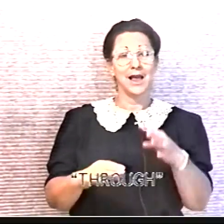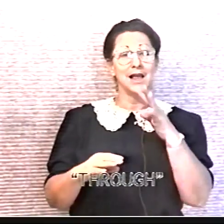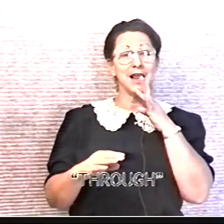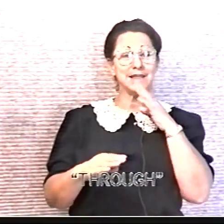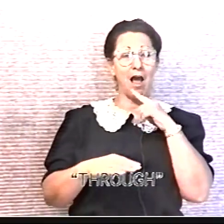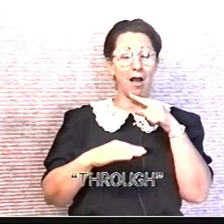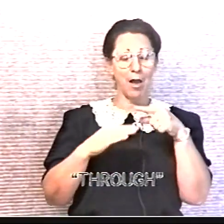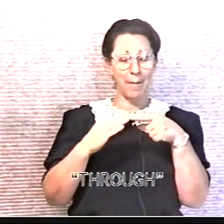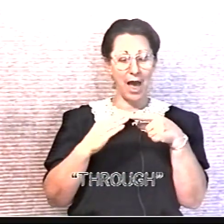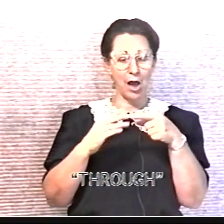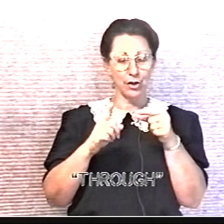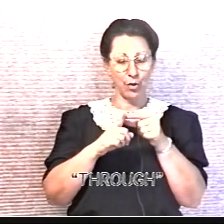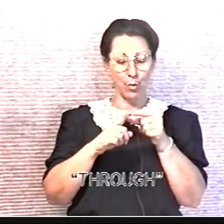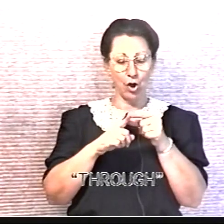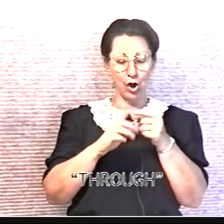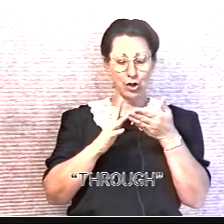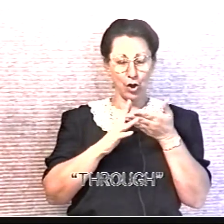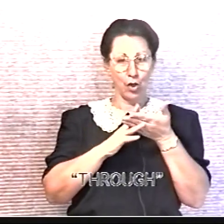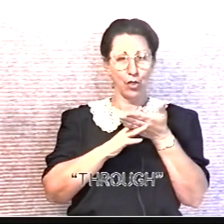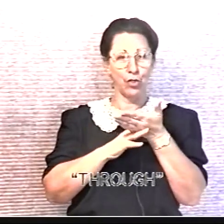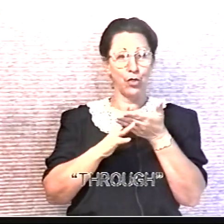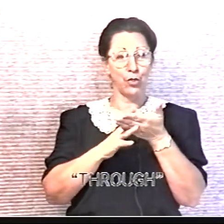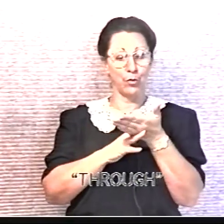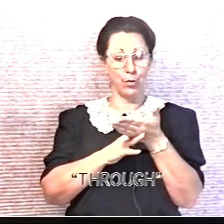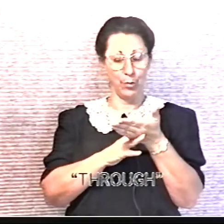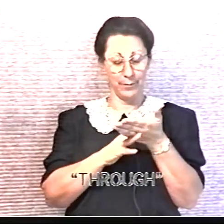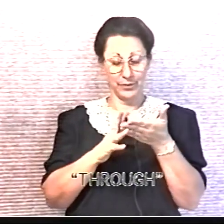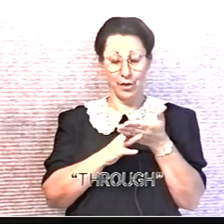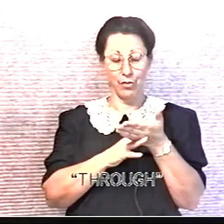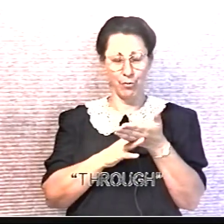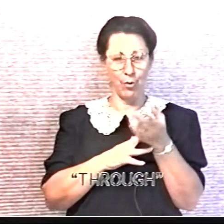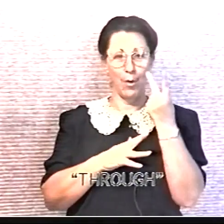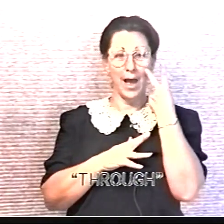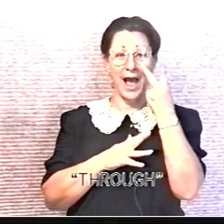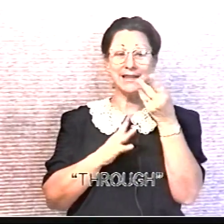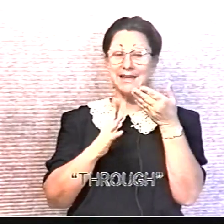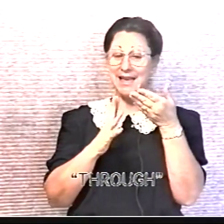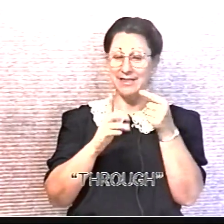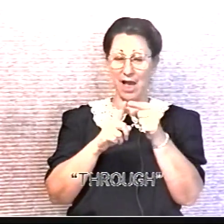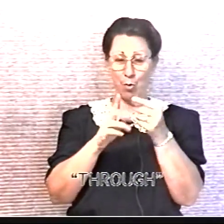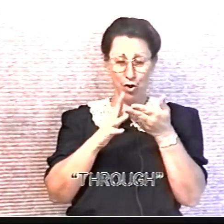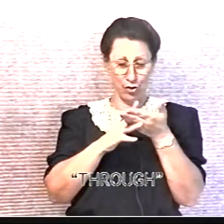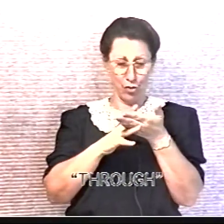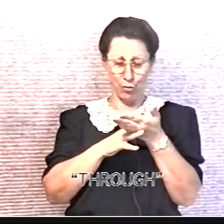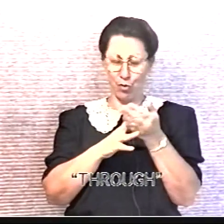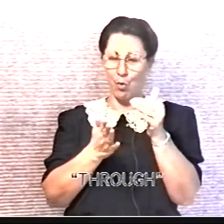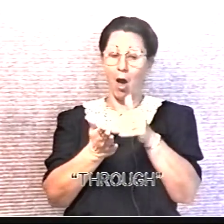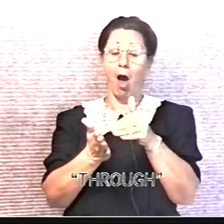Let's talk about the word through. Through. I see that word through